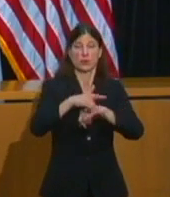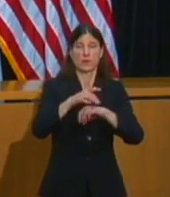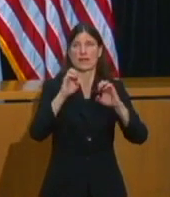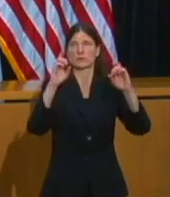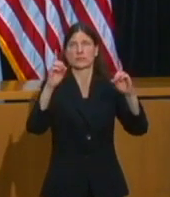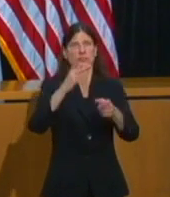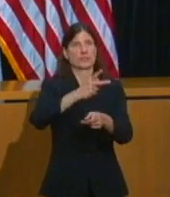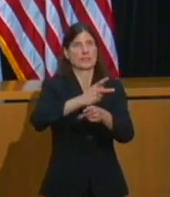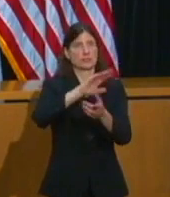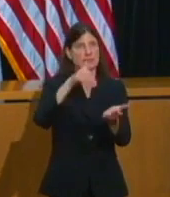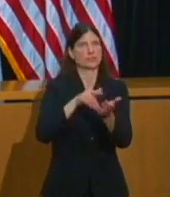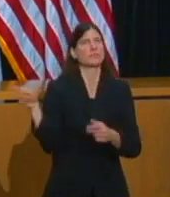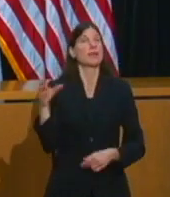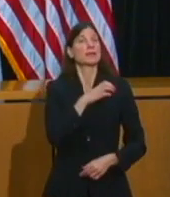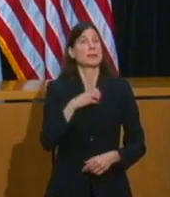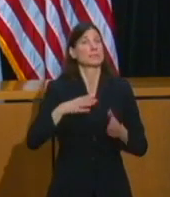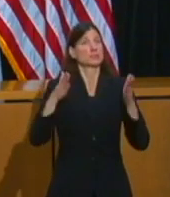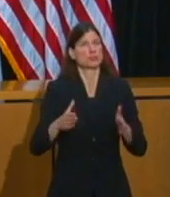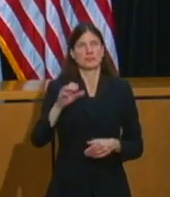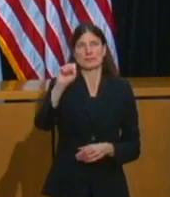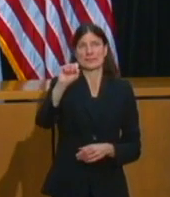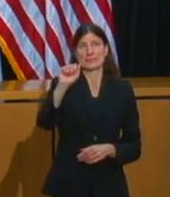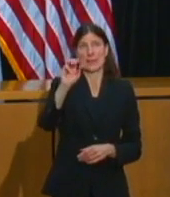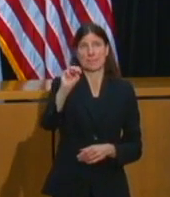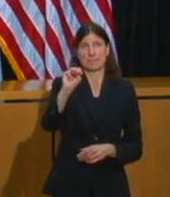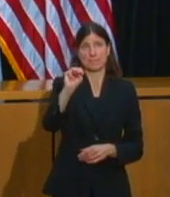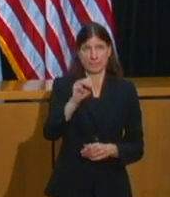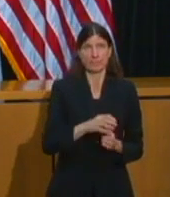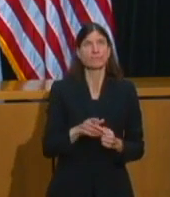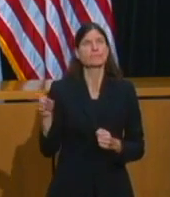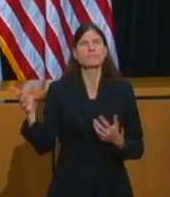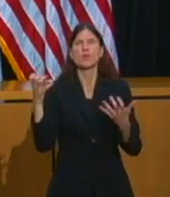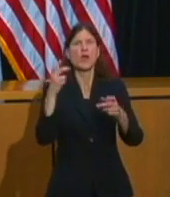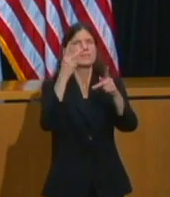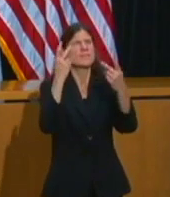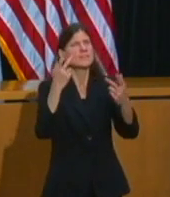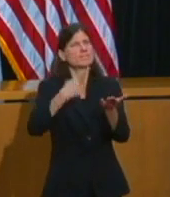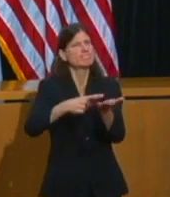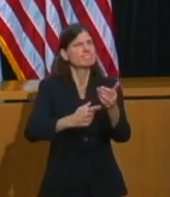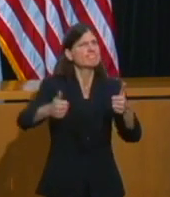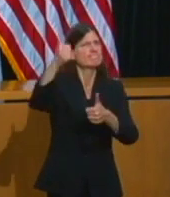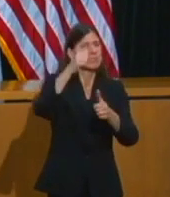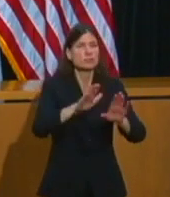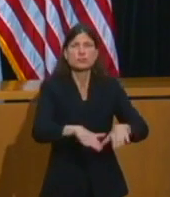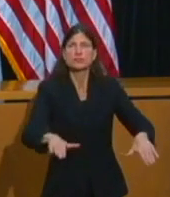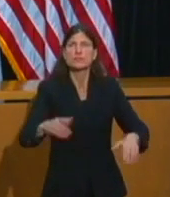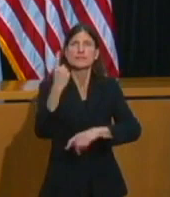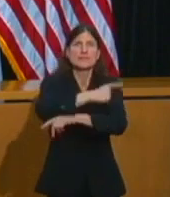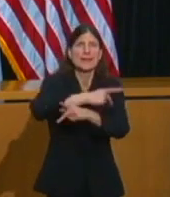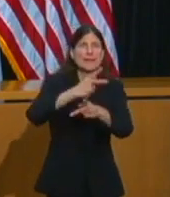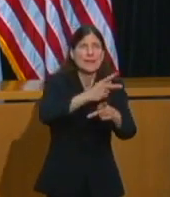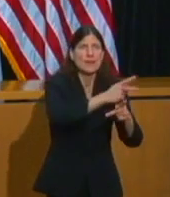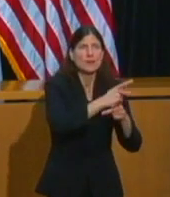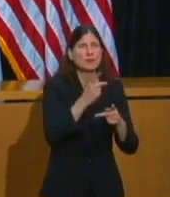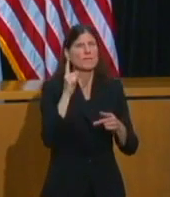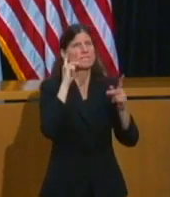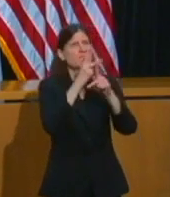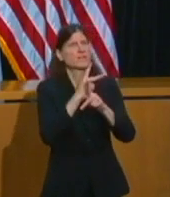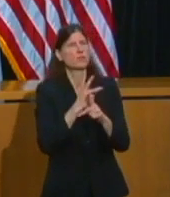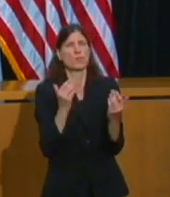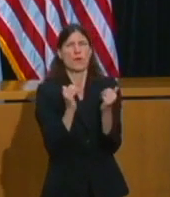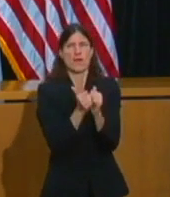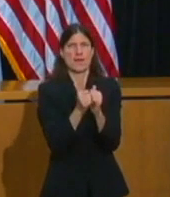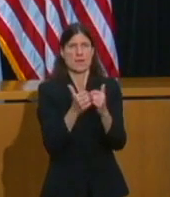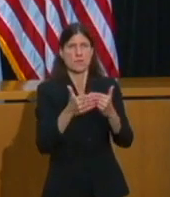communities, is actively working to build a better, more equitable future for we envision for all of our children. With the